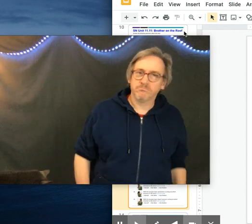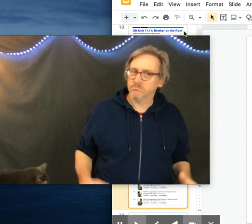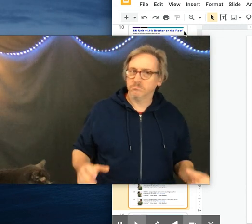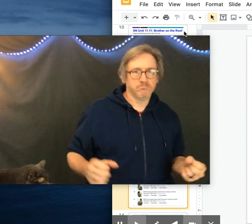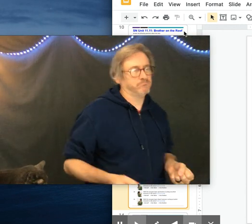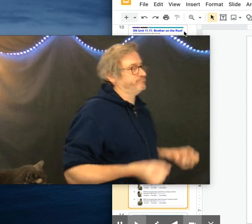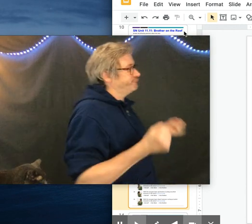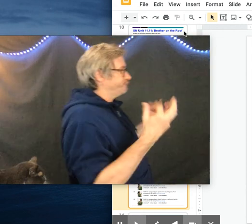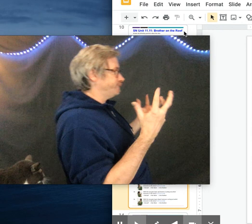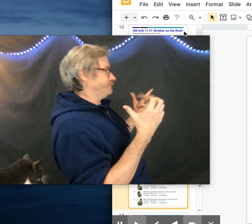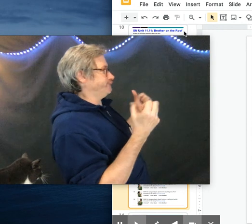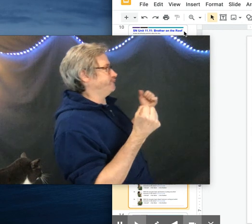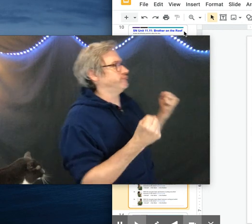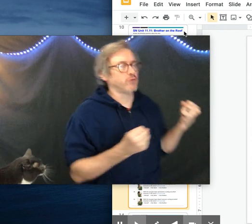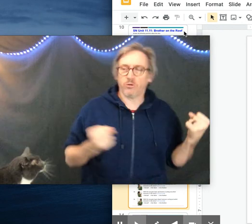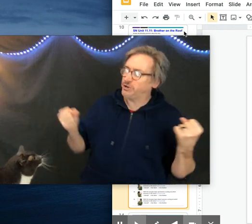much.